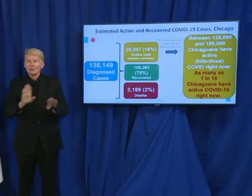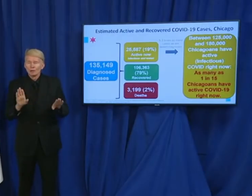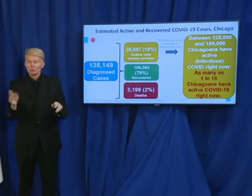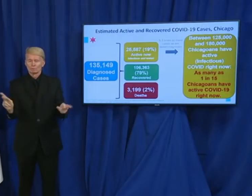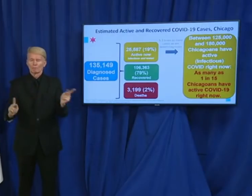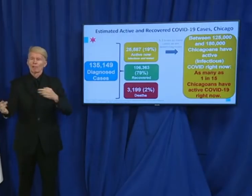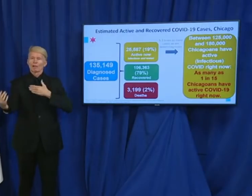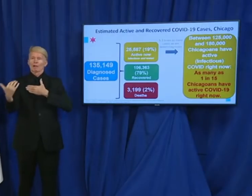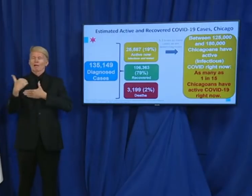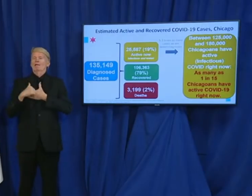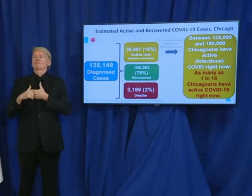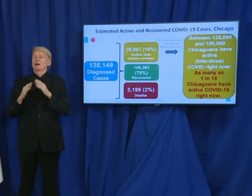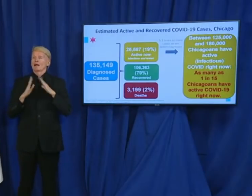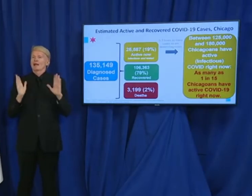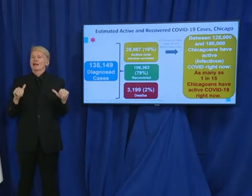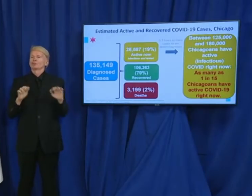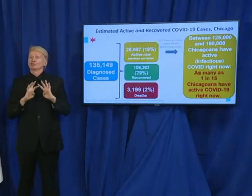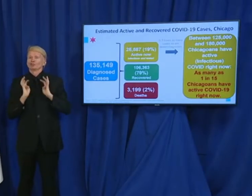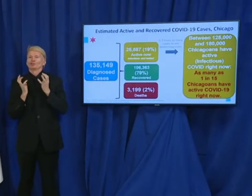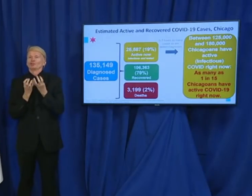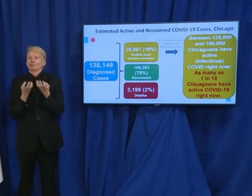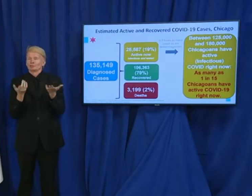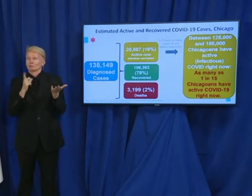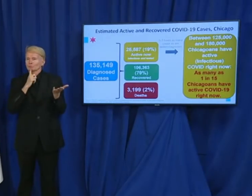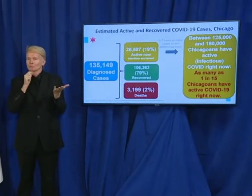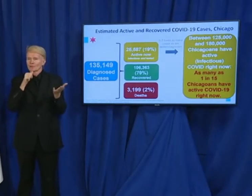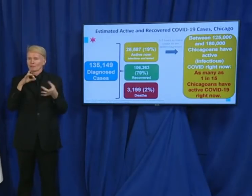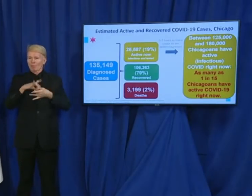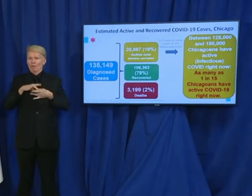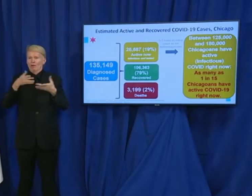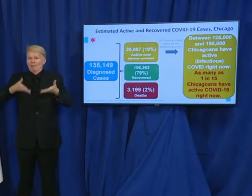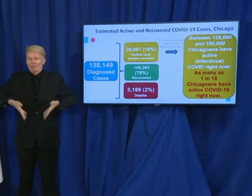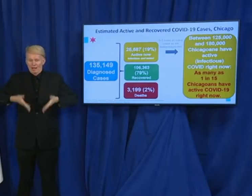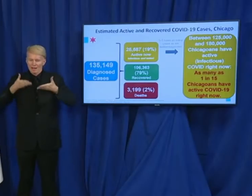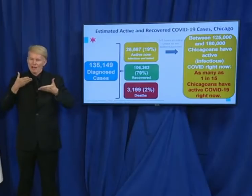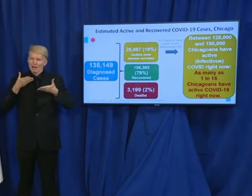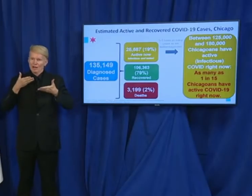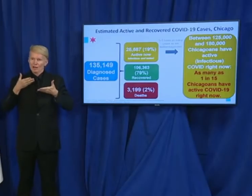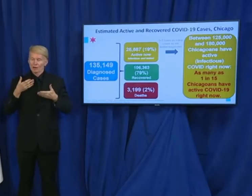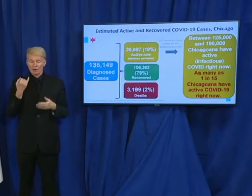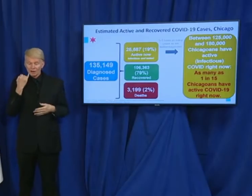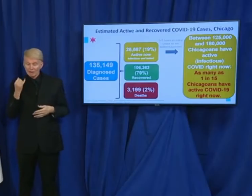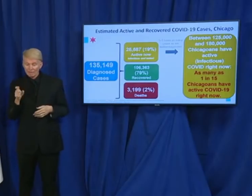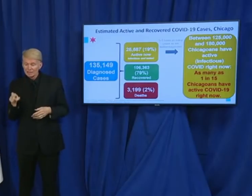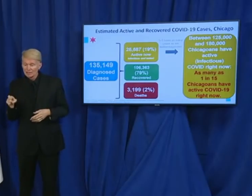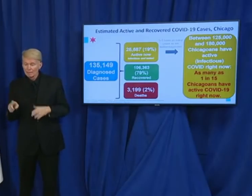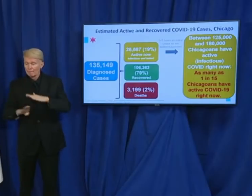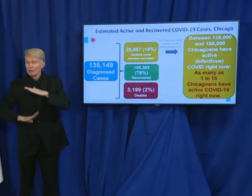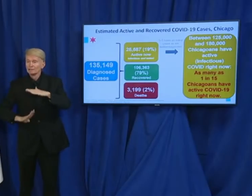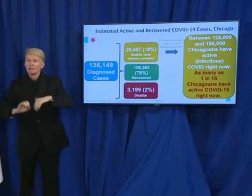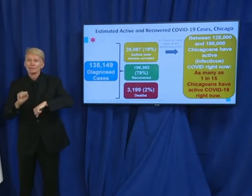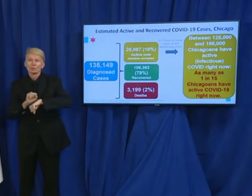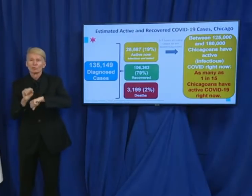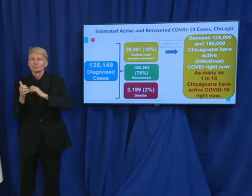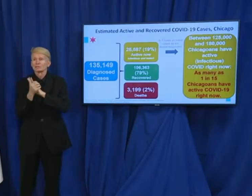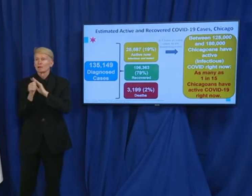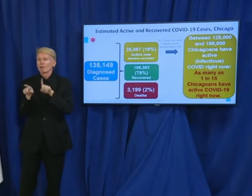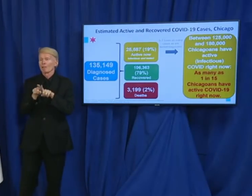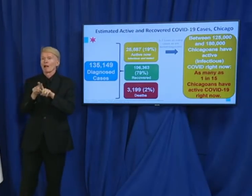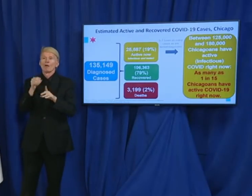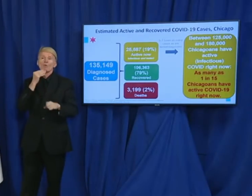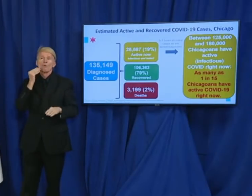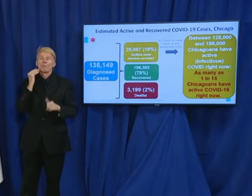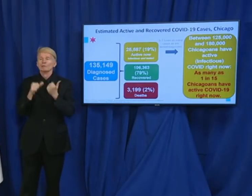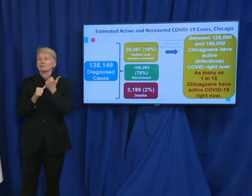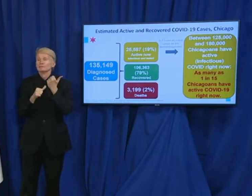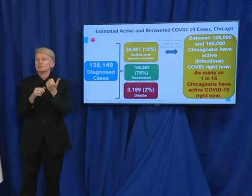anybody over into your home right now that doesn't need to be there. If it's essential, like a home health aide, a